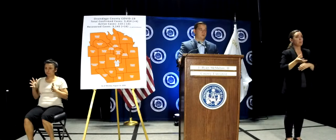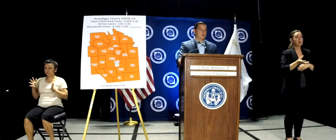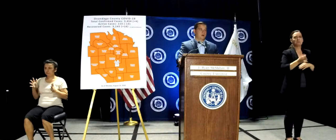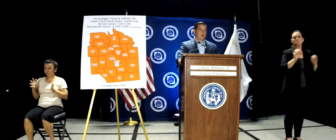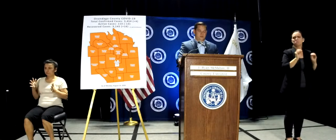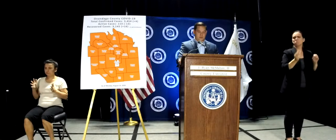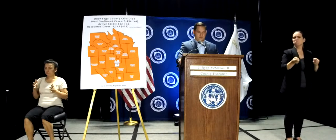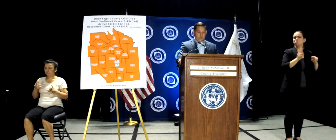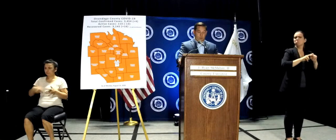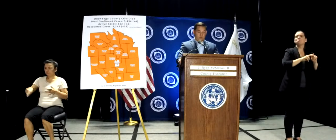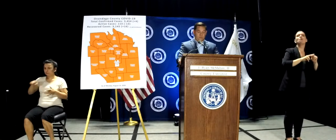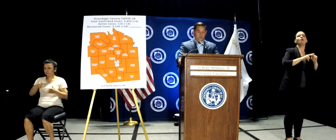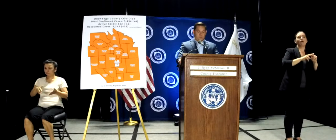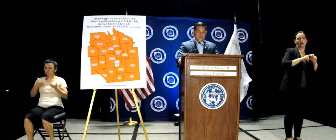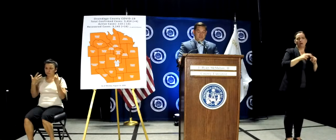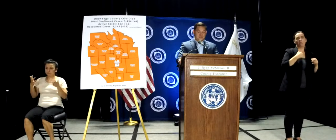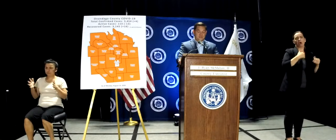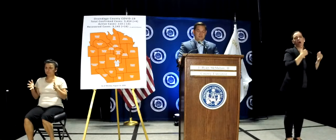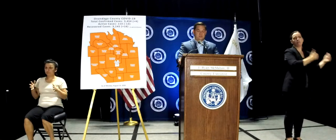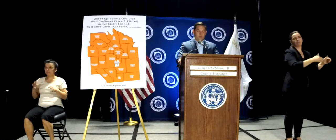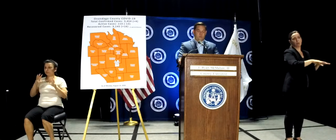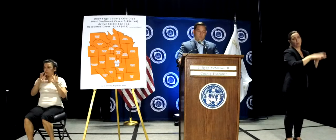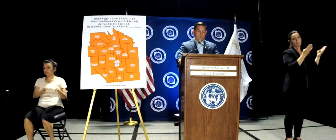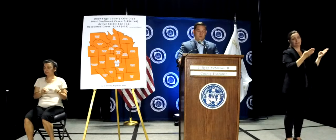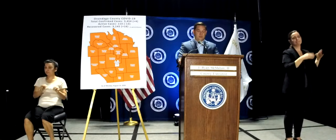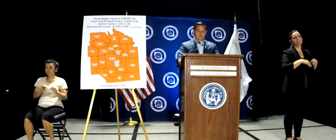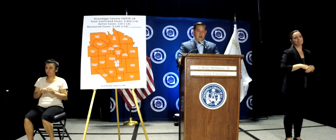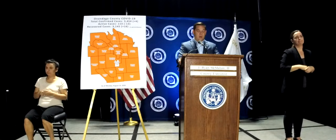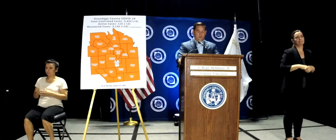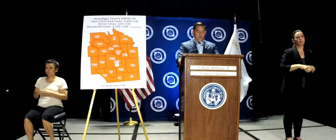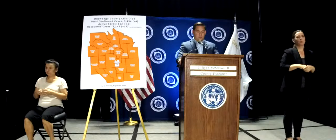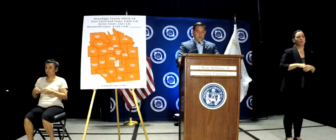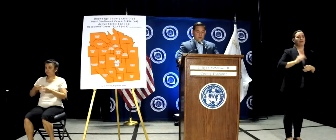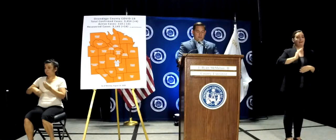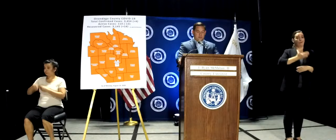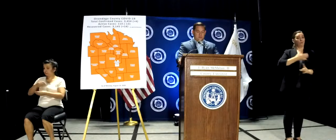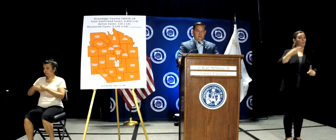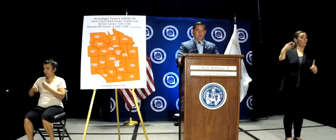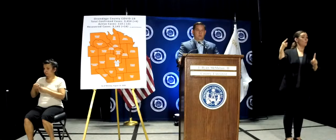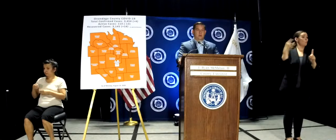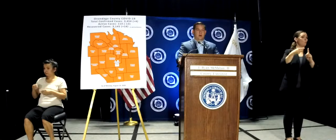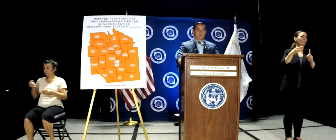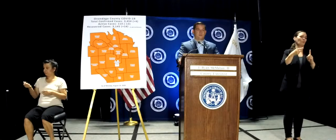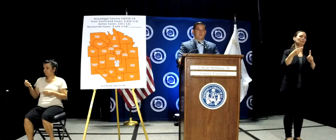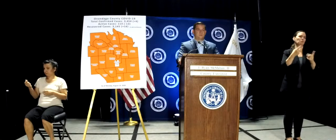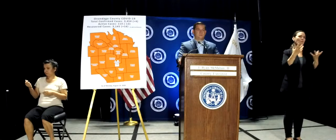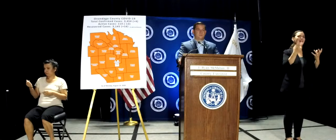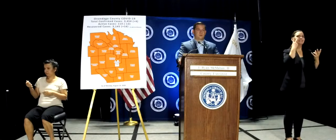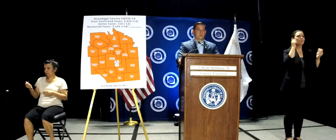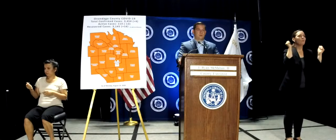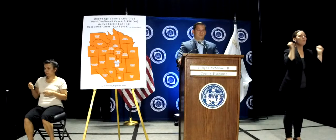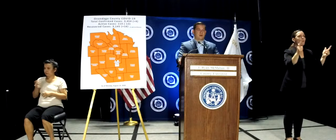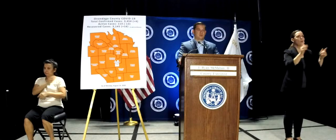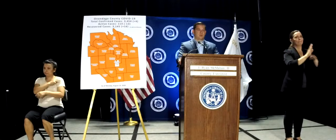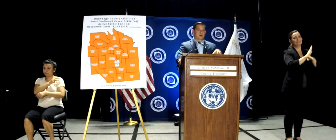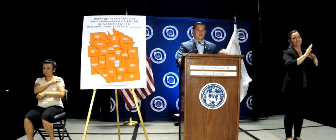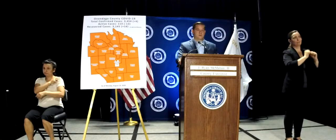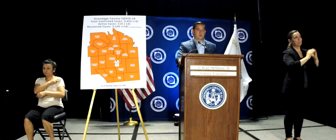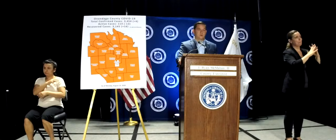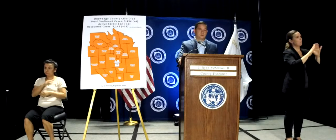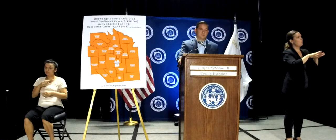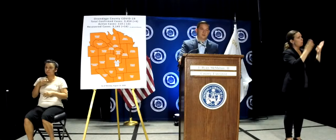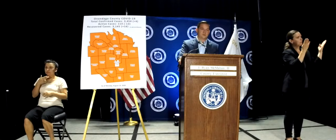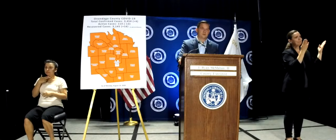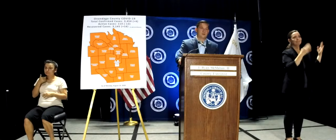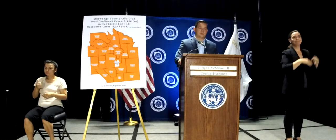open. It's important for the businesses. It's important for people's mental health that things they do and love, when the infection rate is as